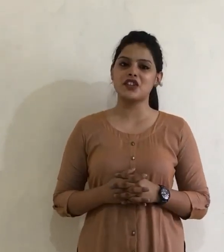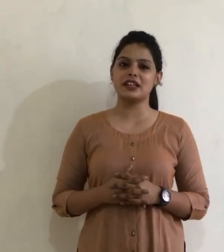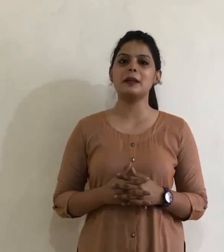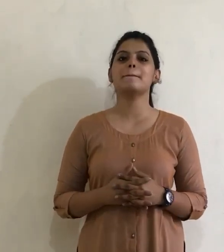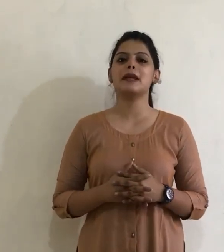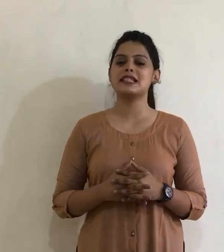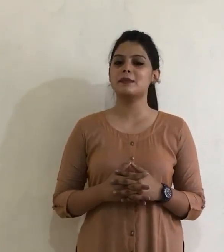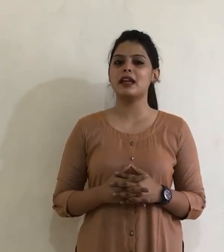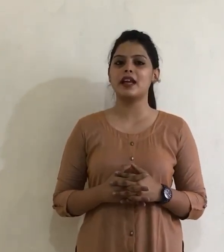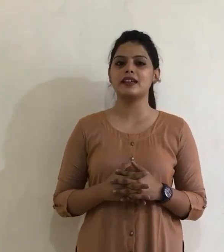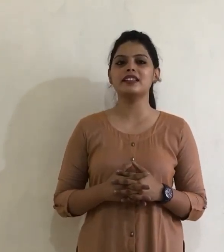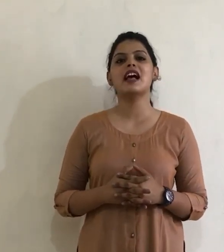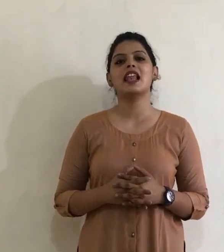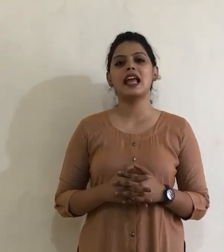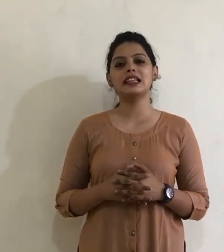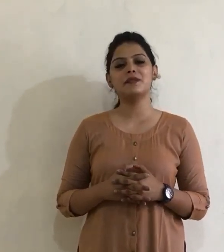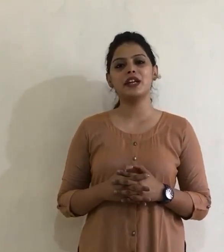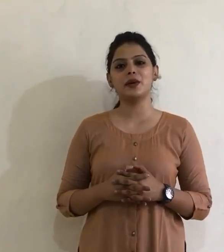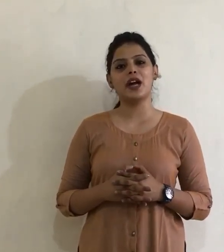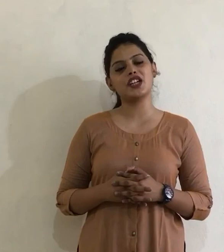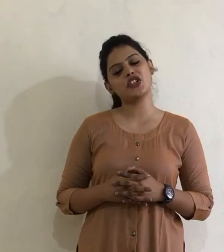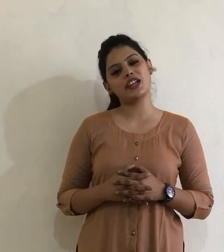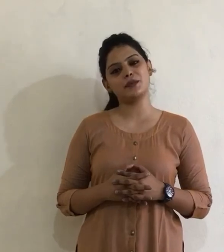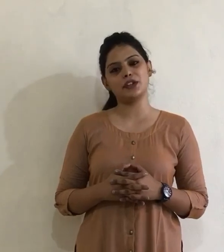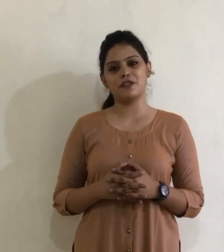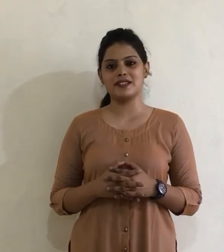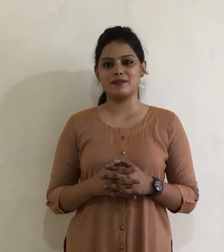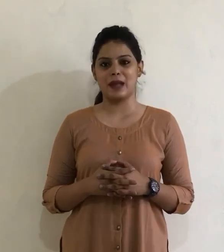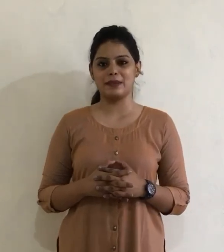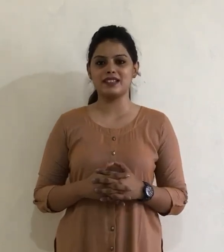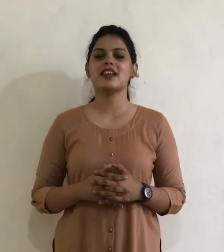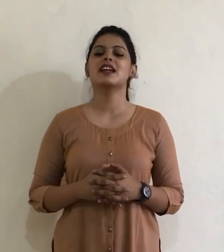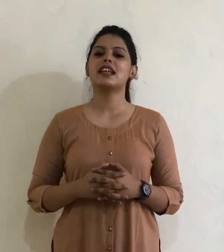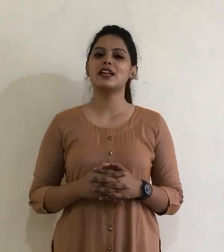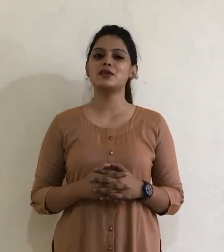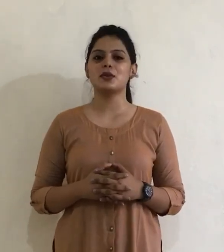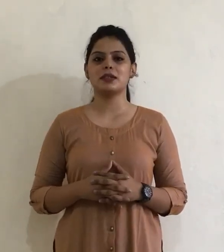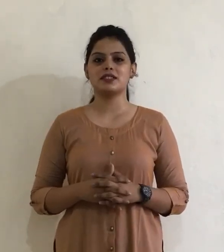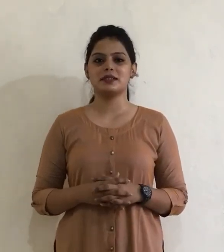my channel, press the bell icon, like the video and share it with your friends and families. Thank you so much.